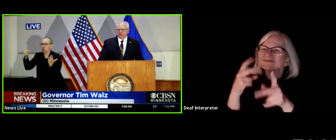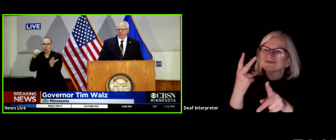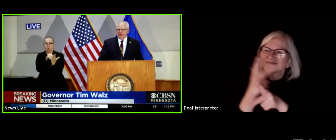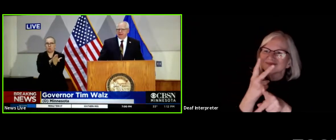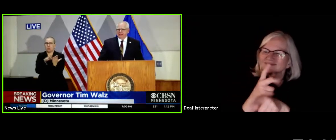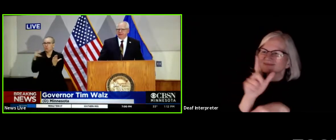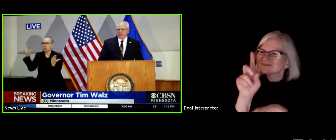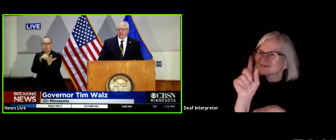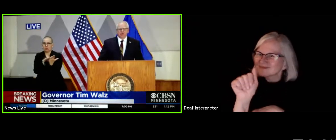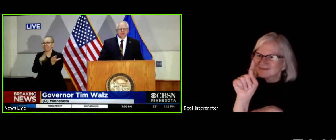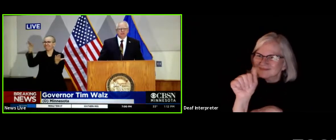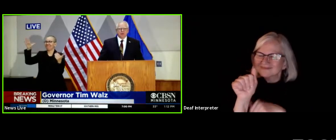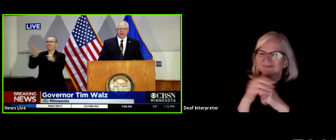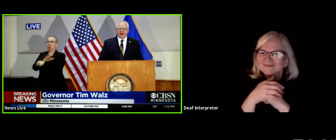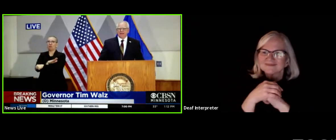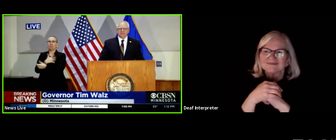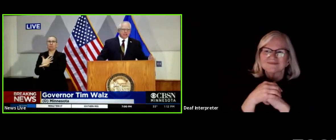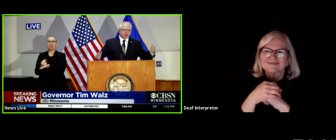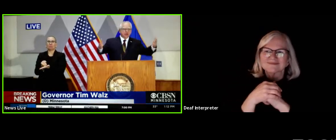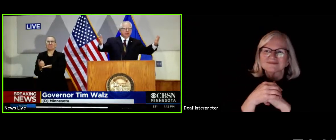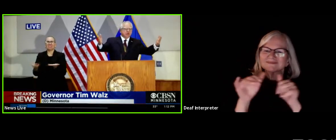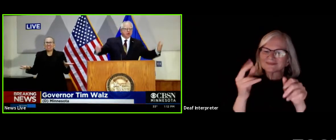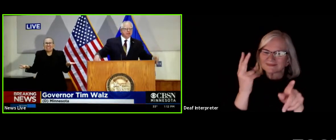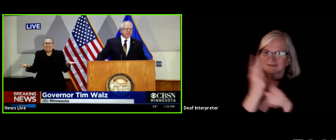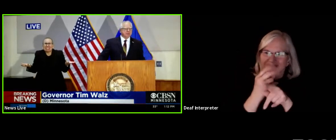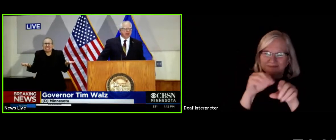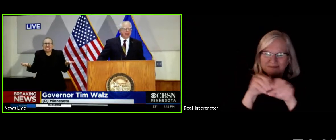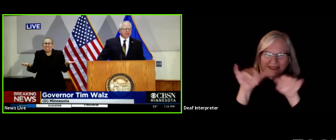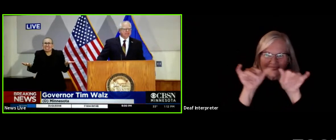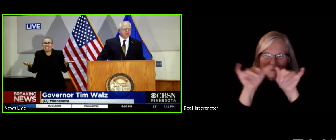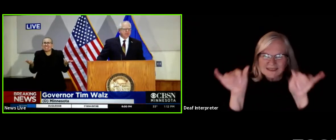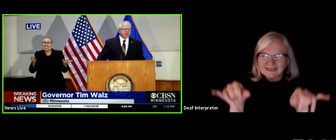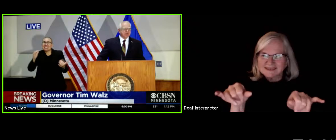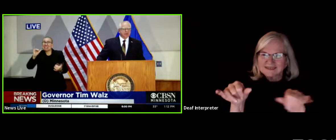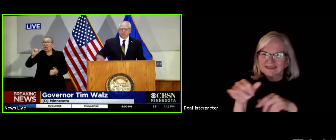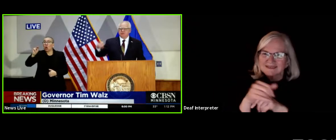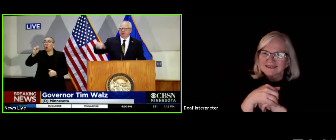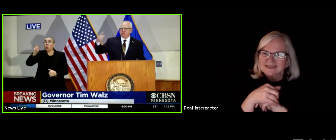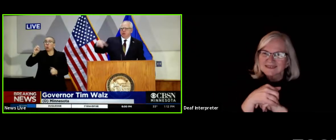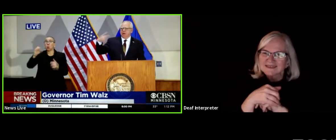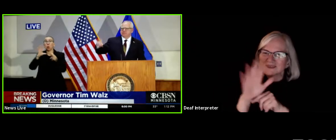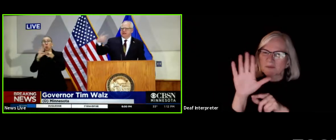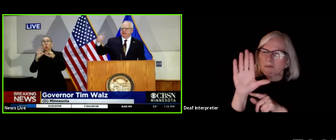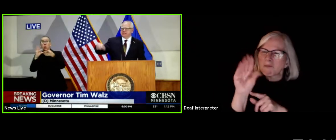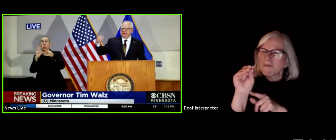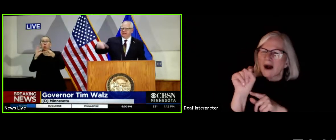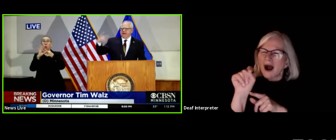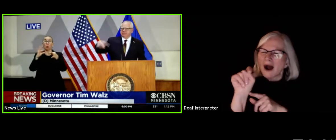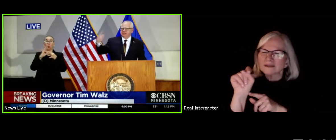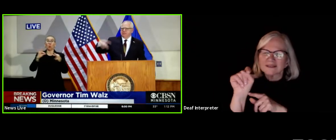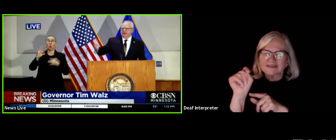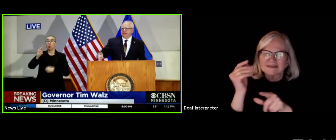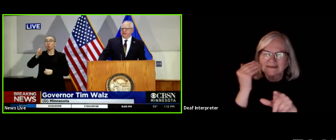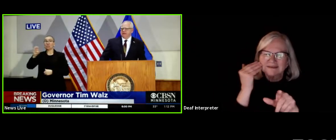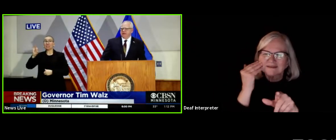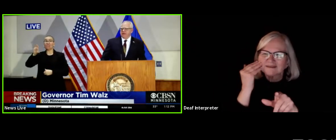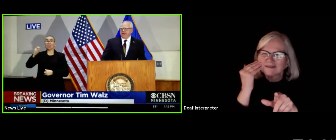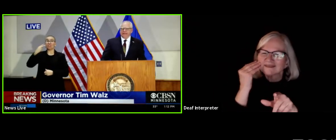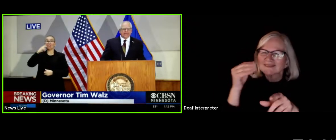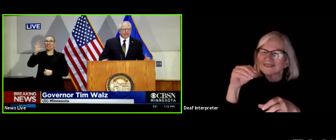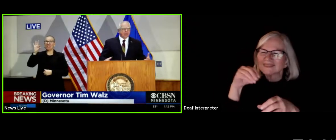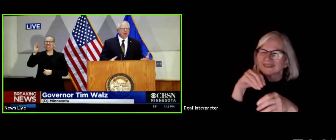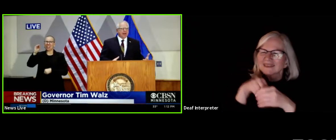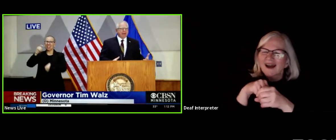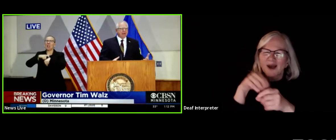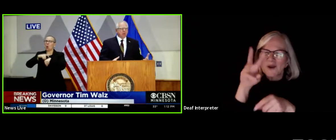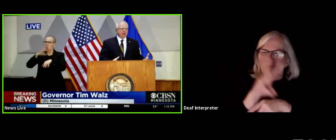mean, I get why you do this. There are bots, including news organization bots, that refresh our websites 90 times in a minute,